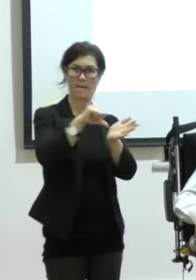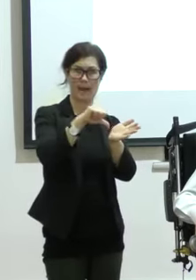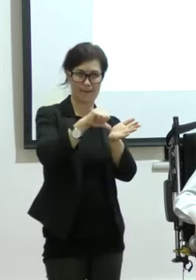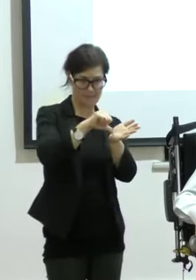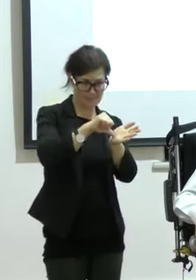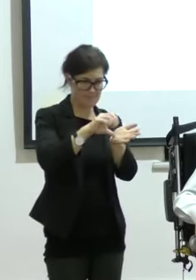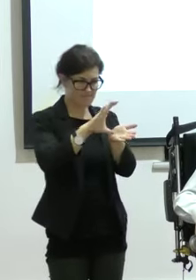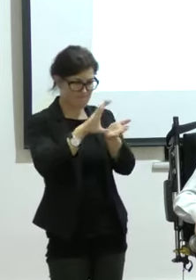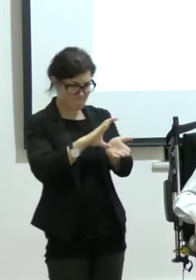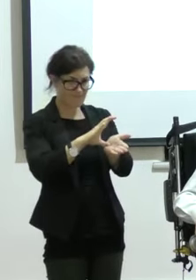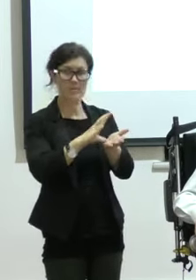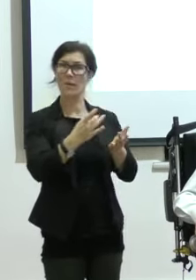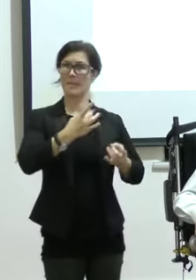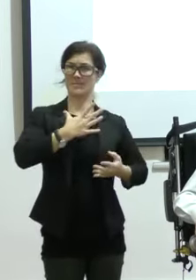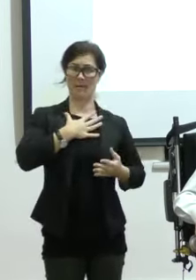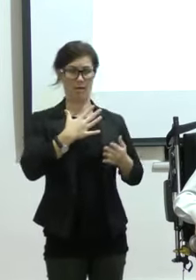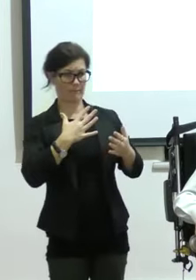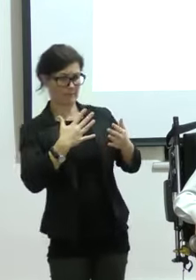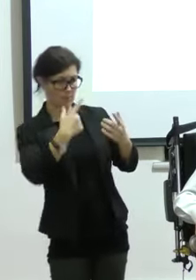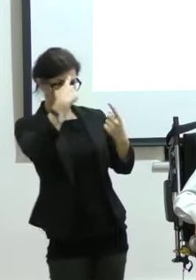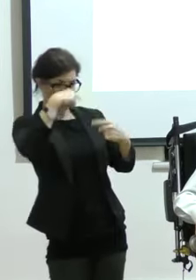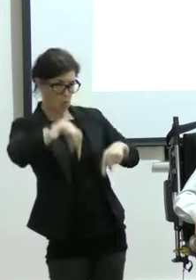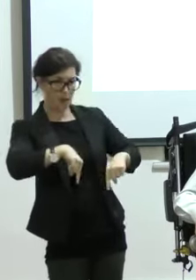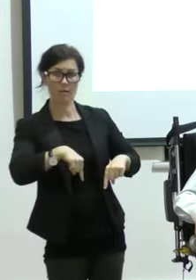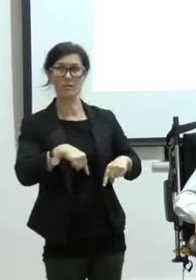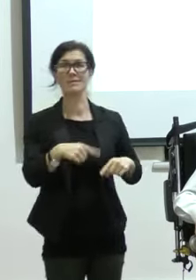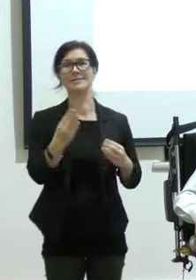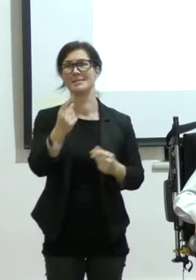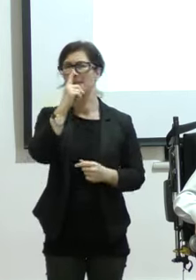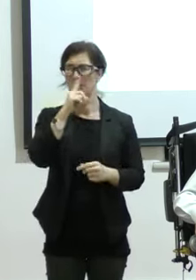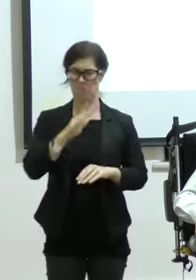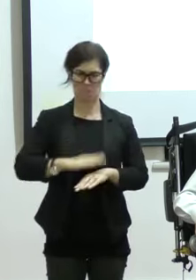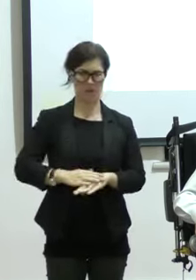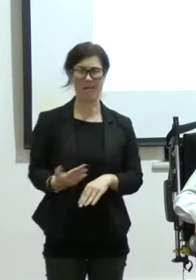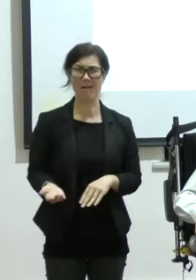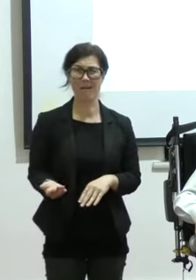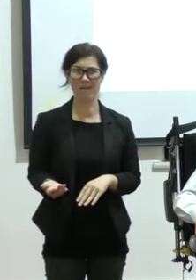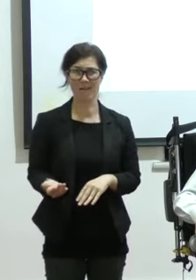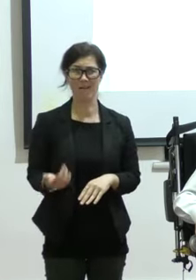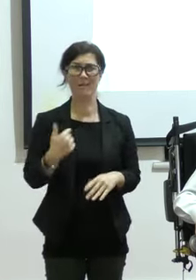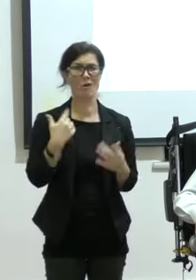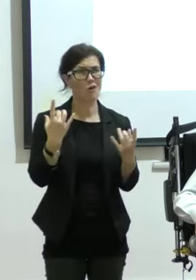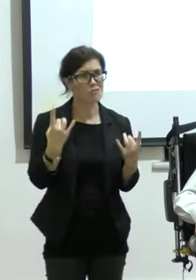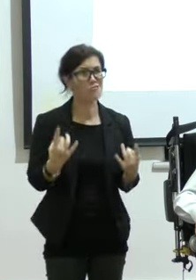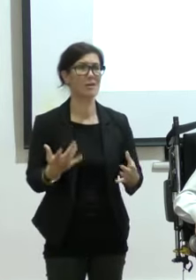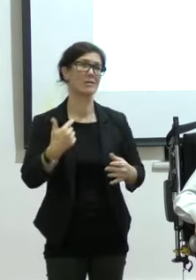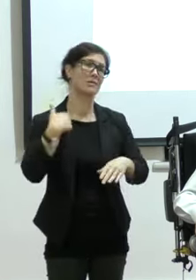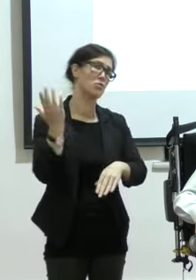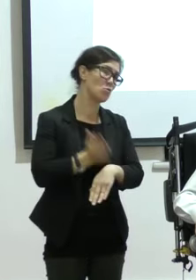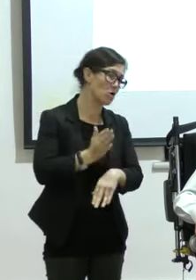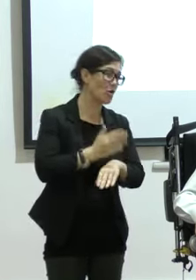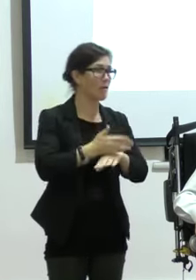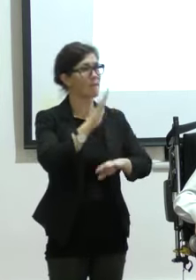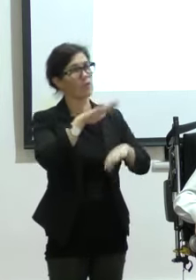And for some people, they might say, I can't be bothered doing that. I already work, full